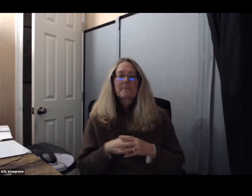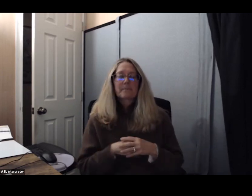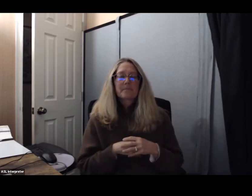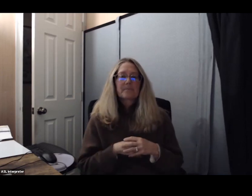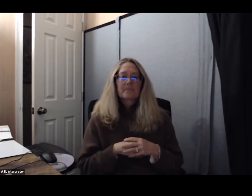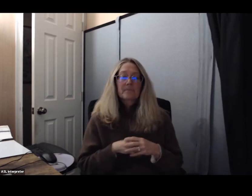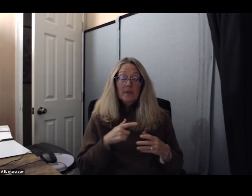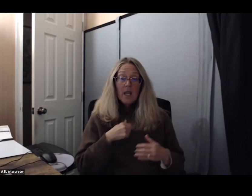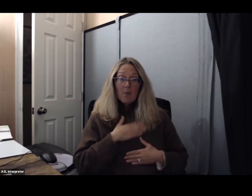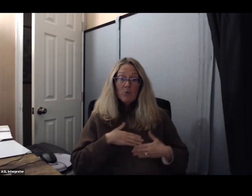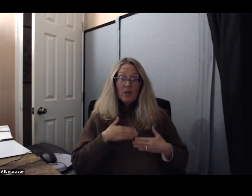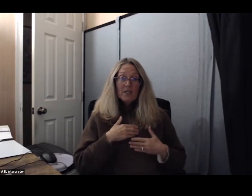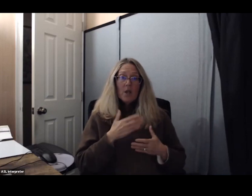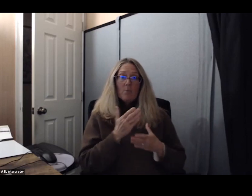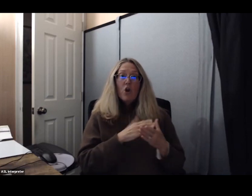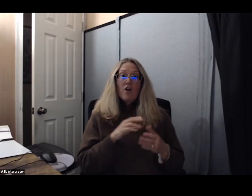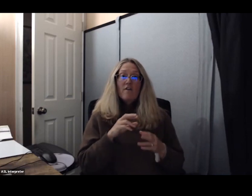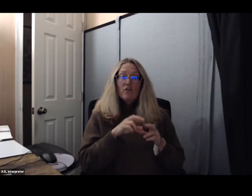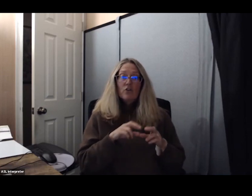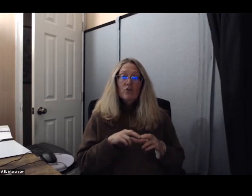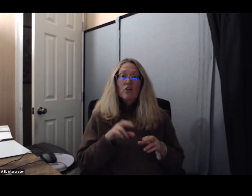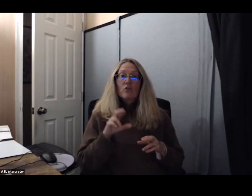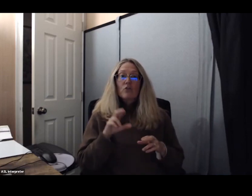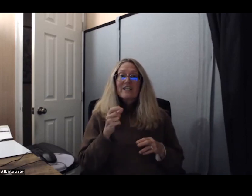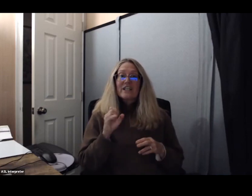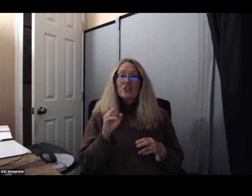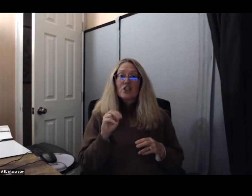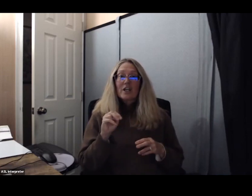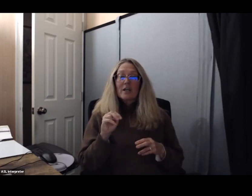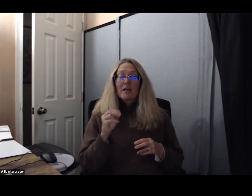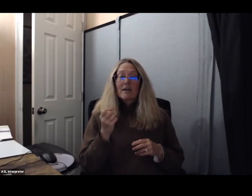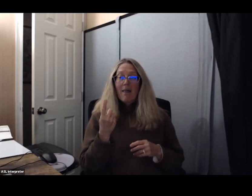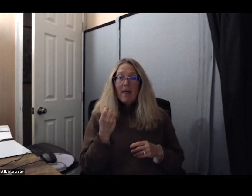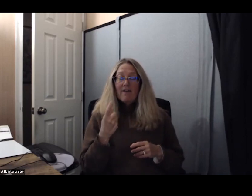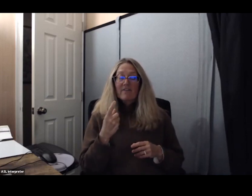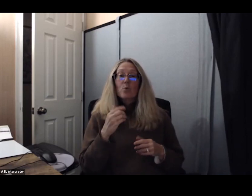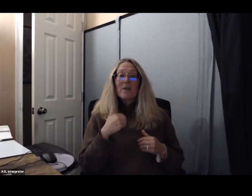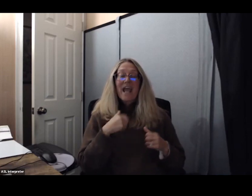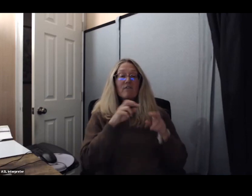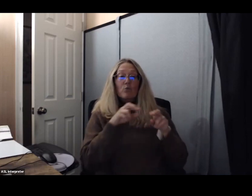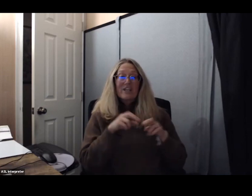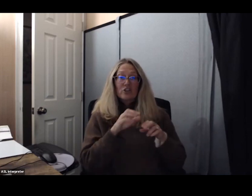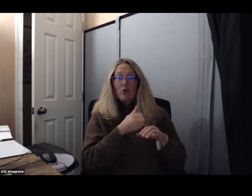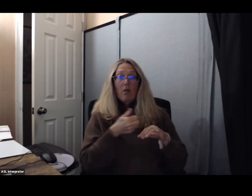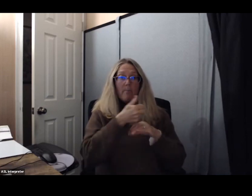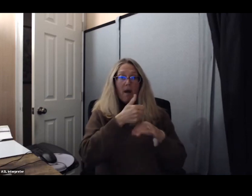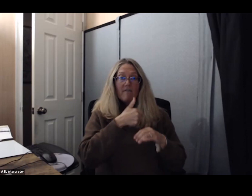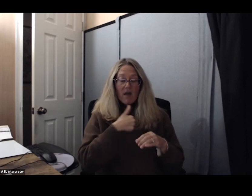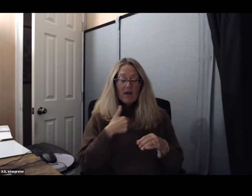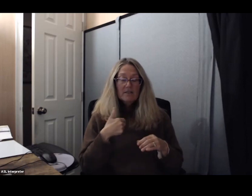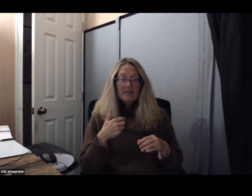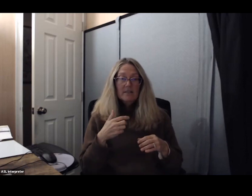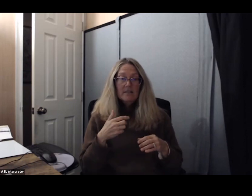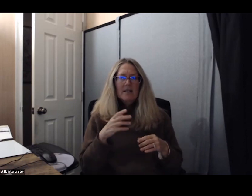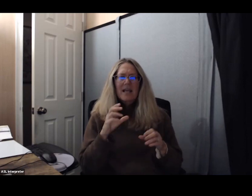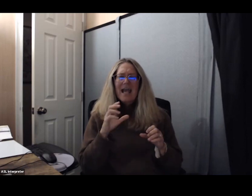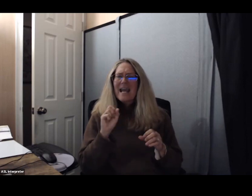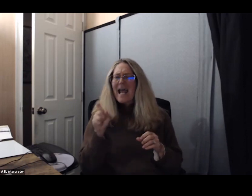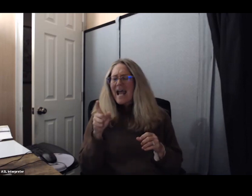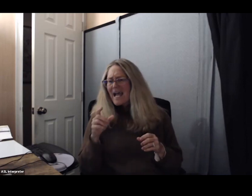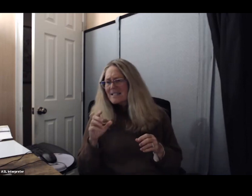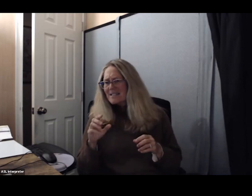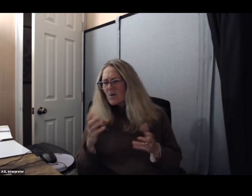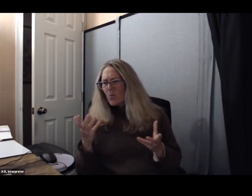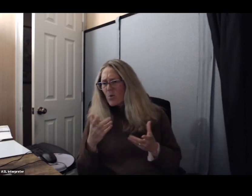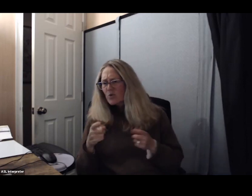because, again, as part of Region 11, so we have a regional rep above us, and I just got a email to say, can you tell me kind of what's going on in